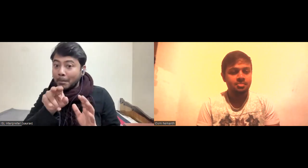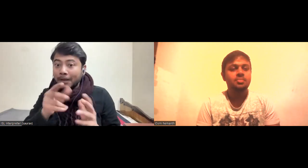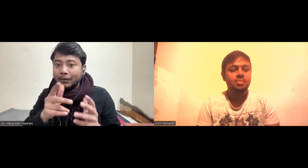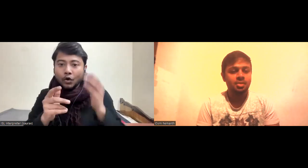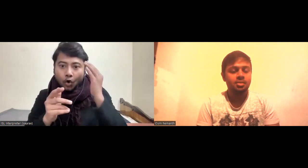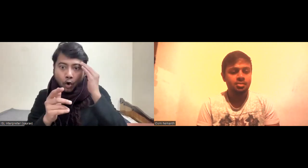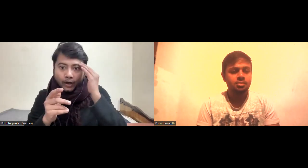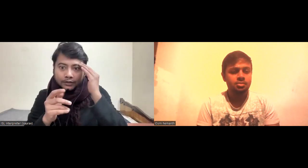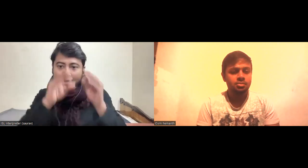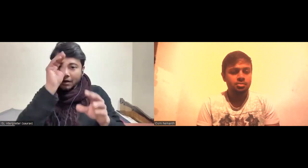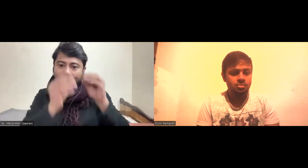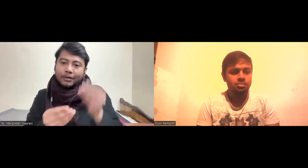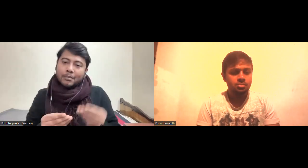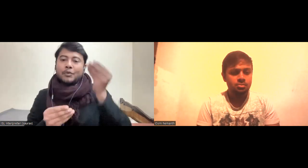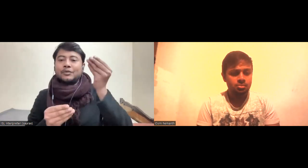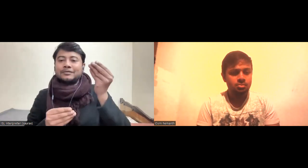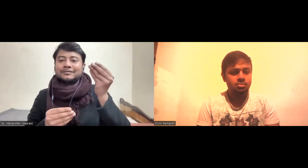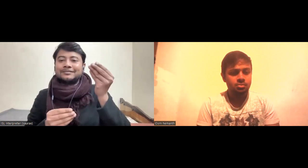those thoughts is not a solution.